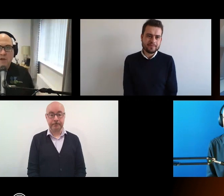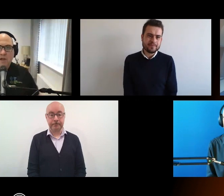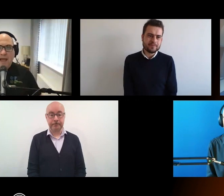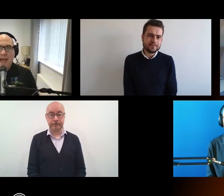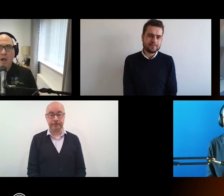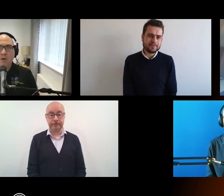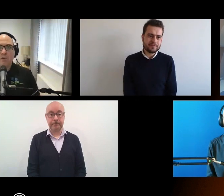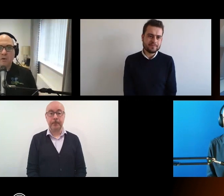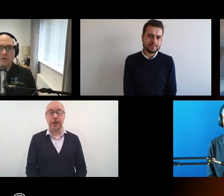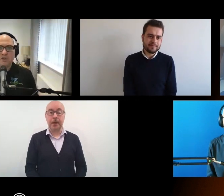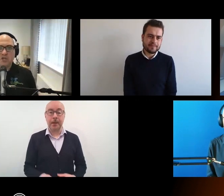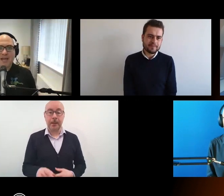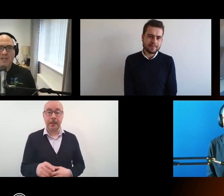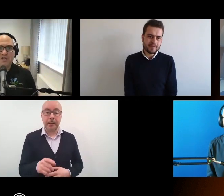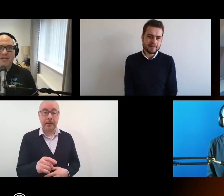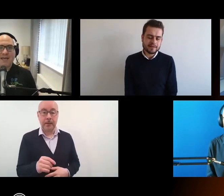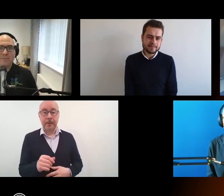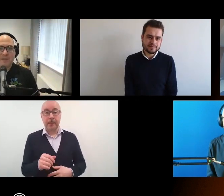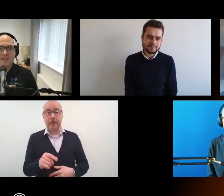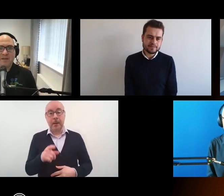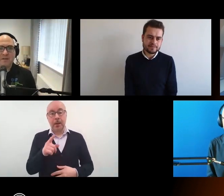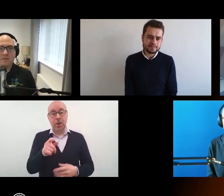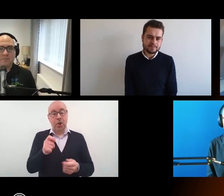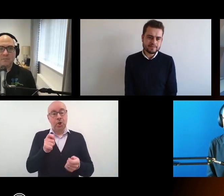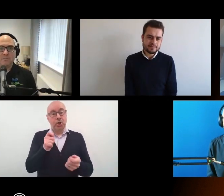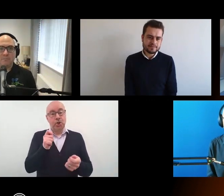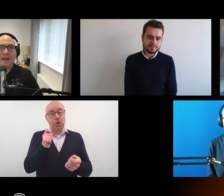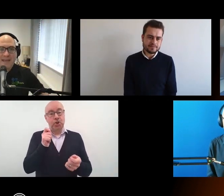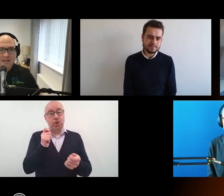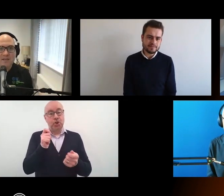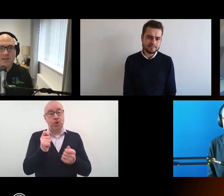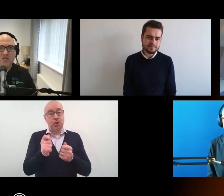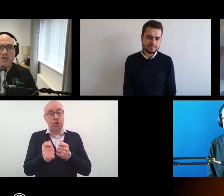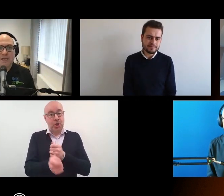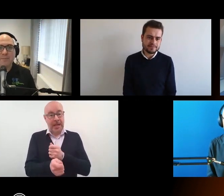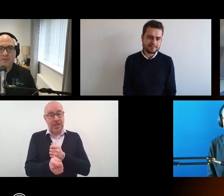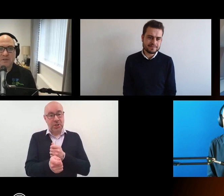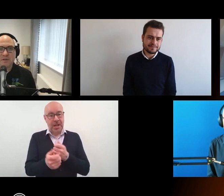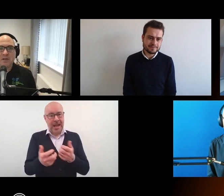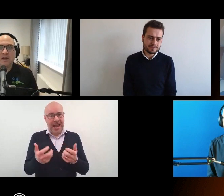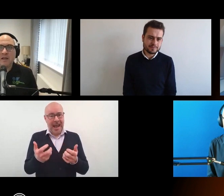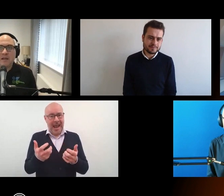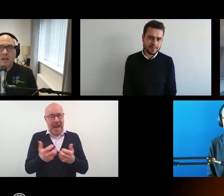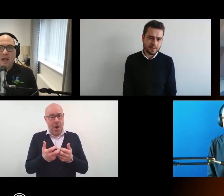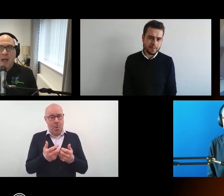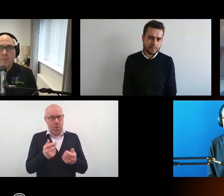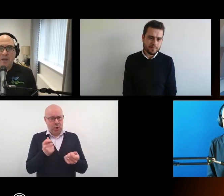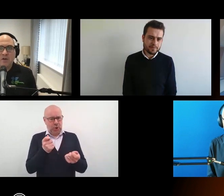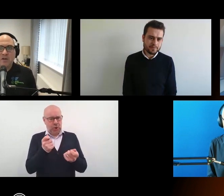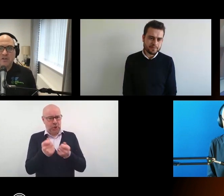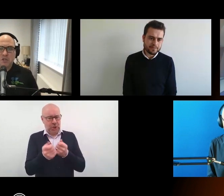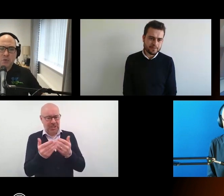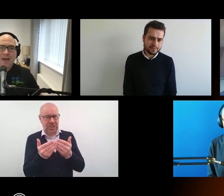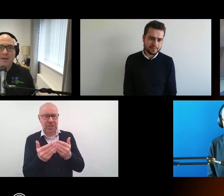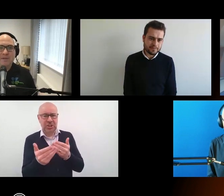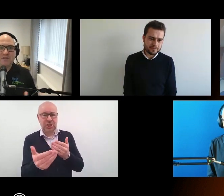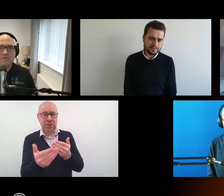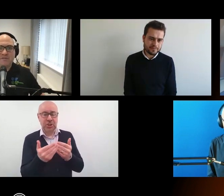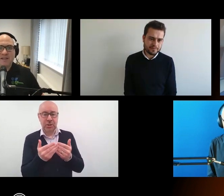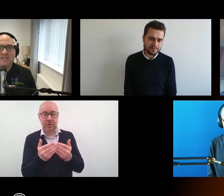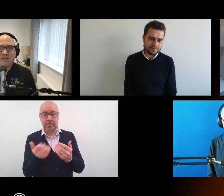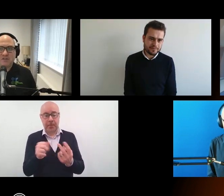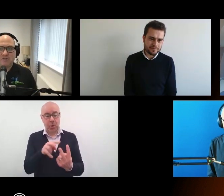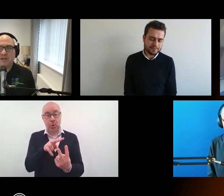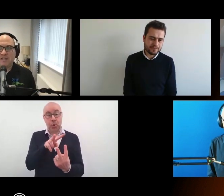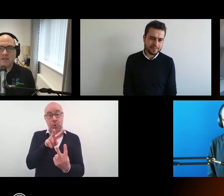If we look at how change can be made and shaped, and we look at two elements